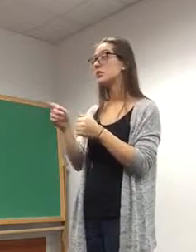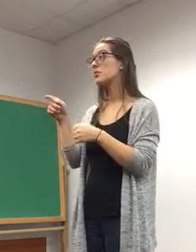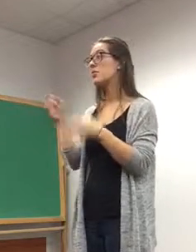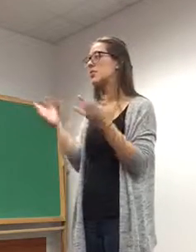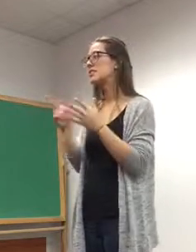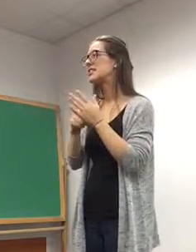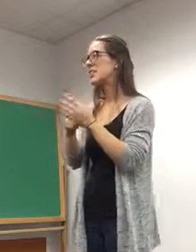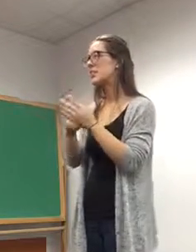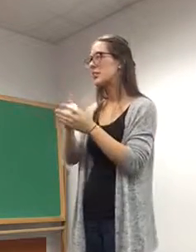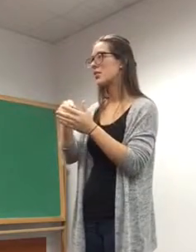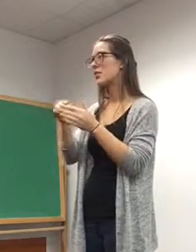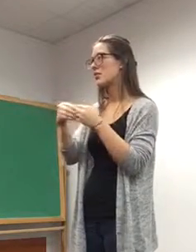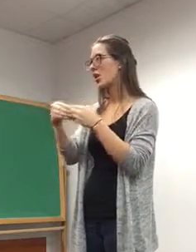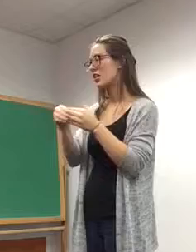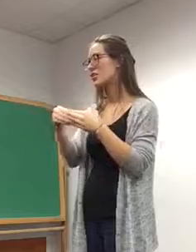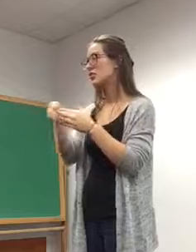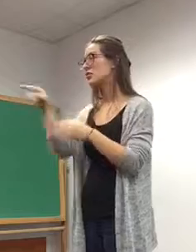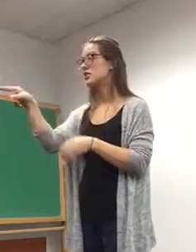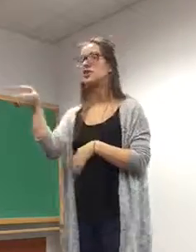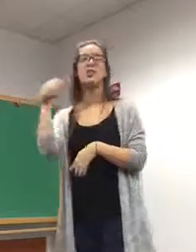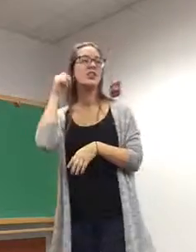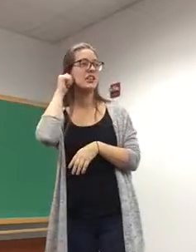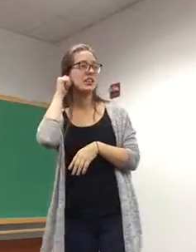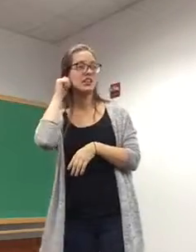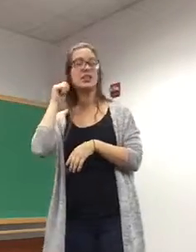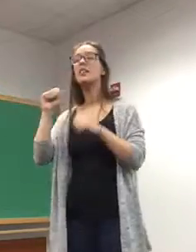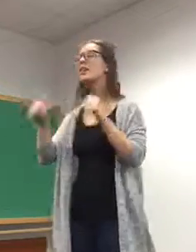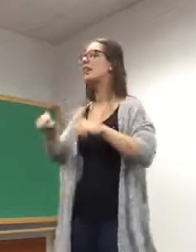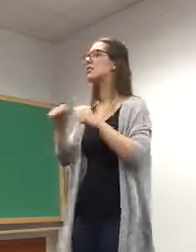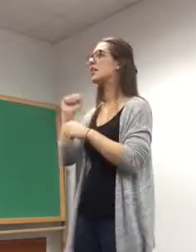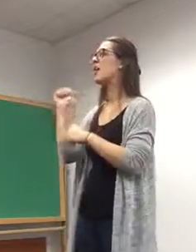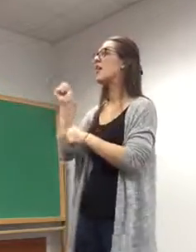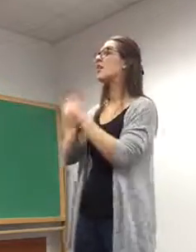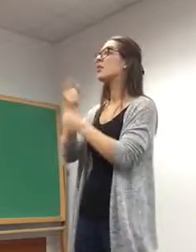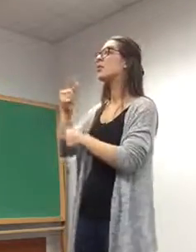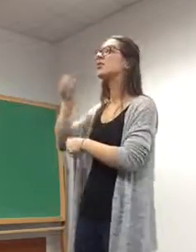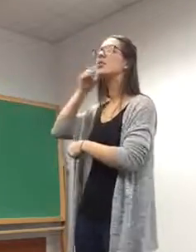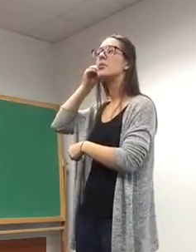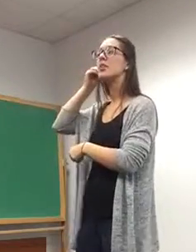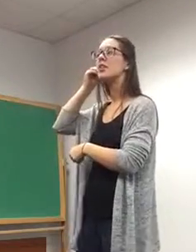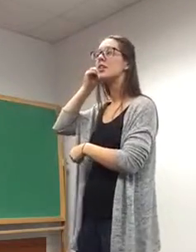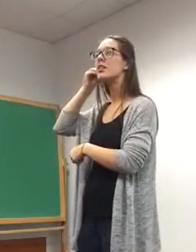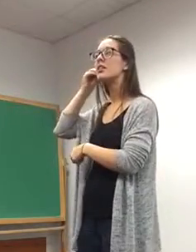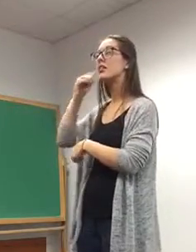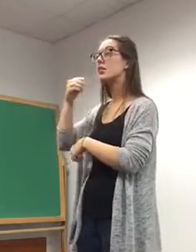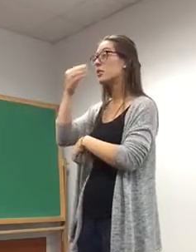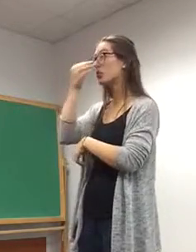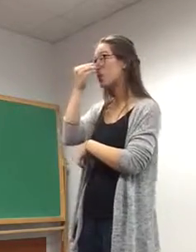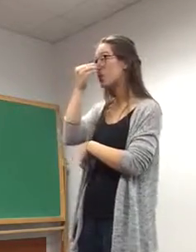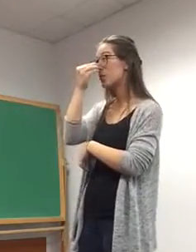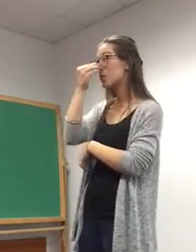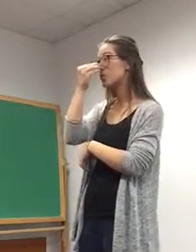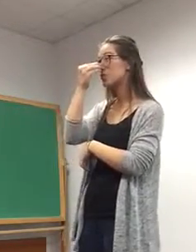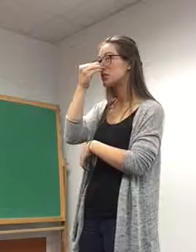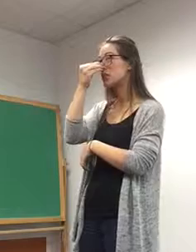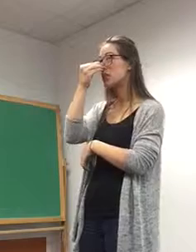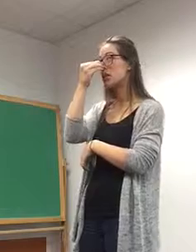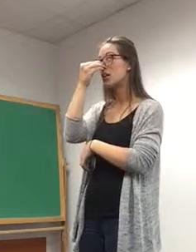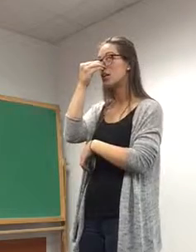ears. Okay, right here, where else? Where else? Go. Your nose. Tip of your nose. Do this. Tell me something about cartilage